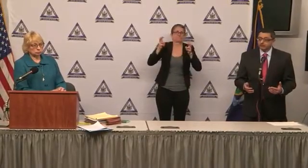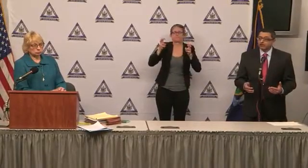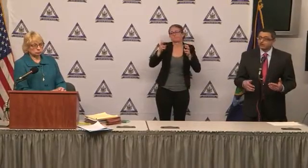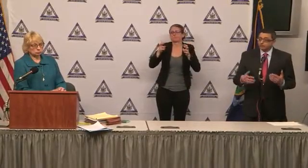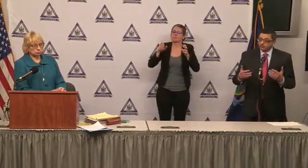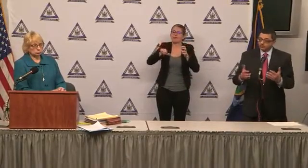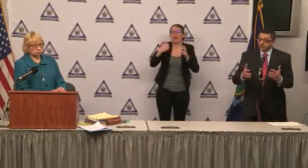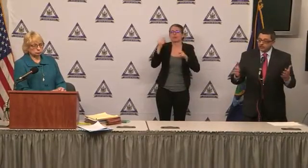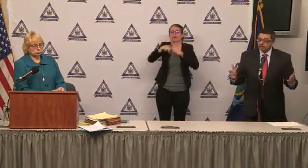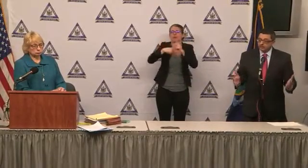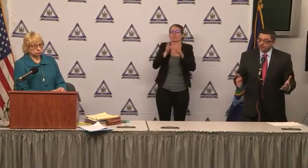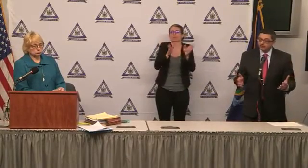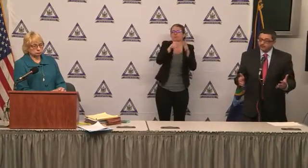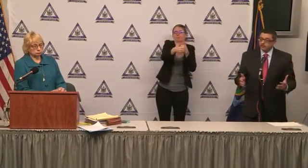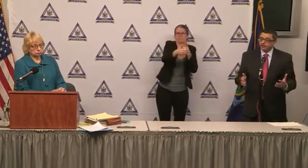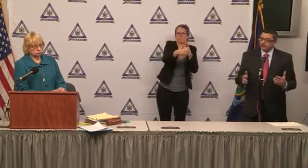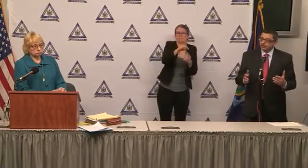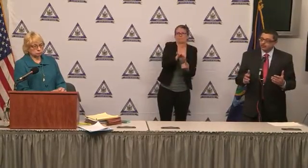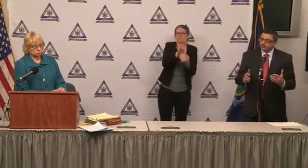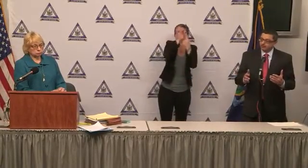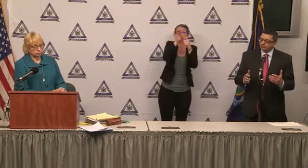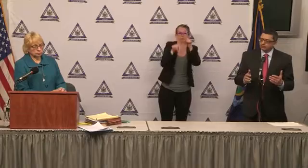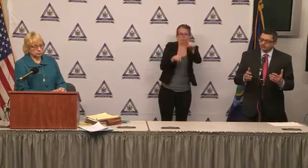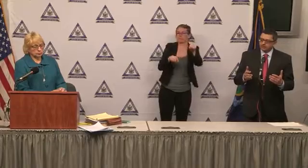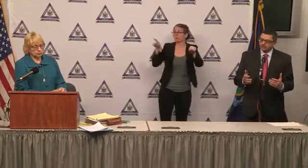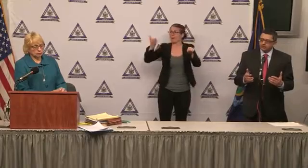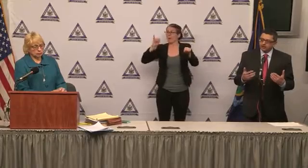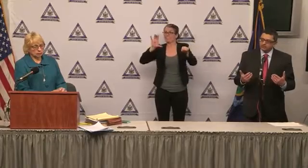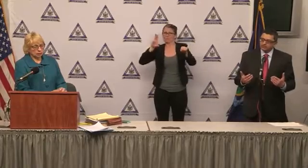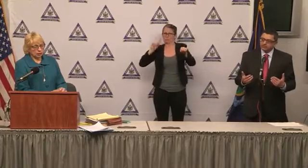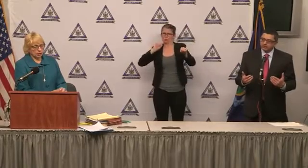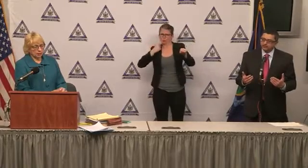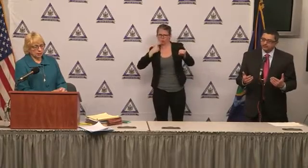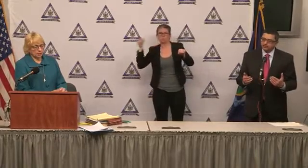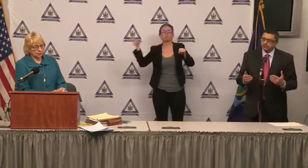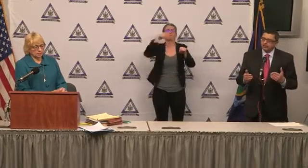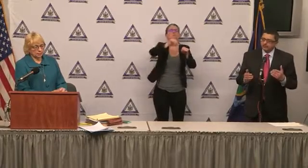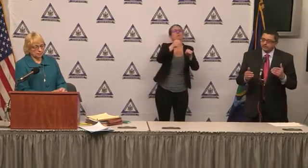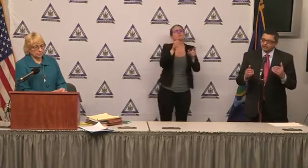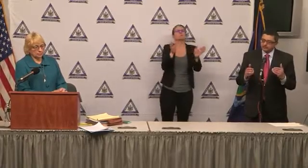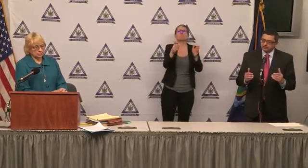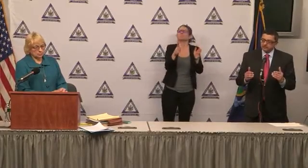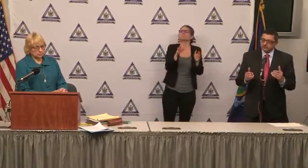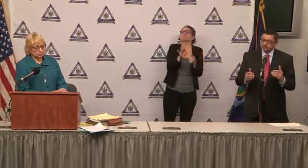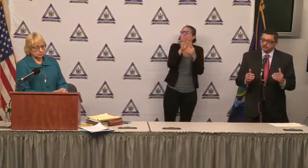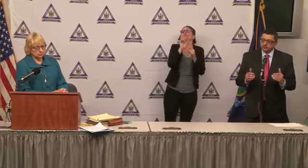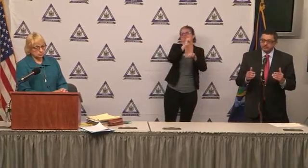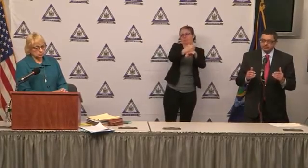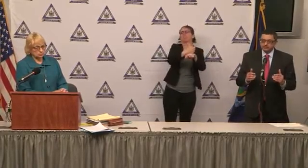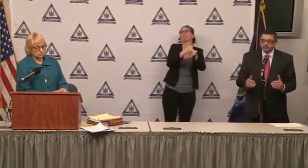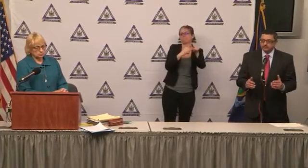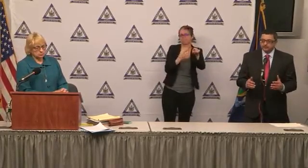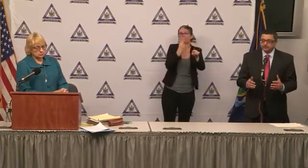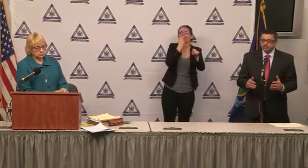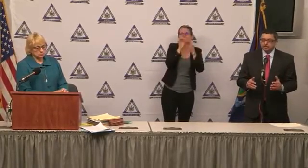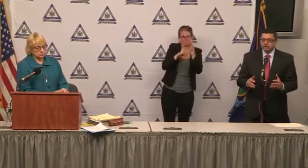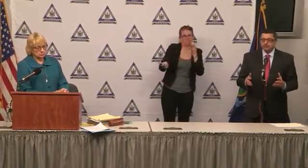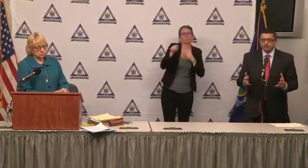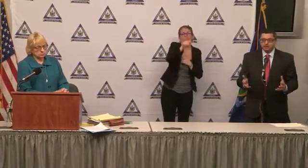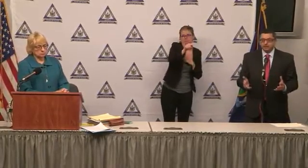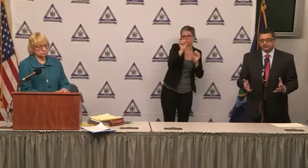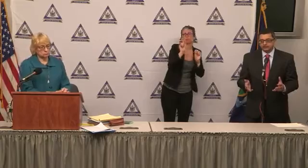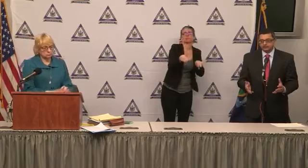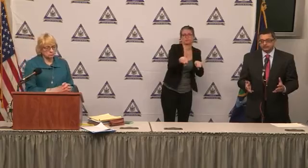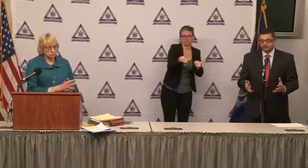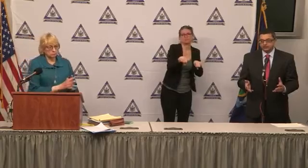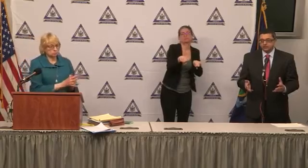ventilator. So we're looking at it from all sides. So, really, I think the way I think about this is that the ventilator itself is necessary, but